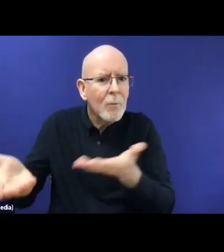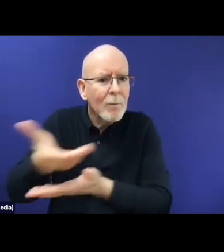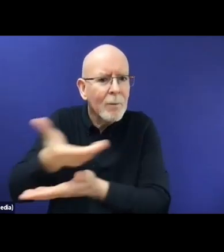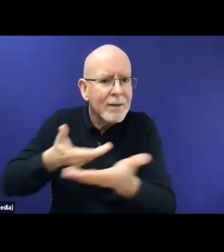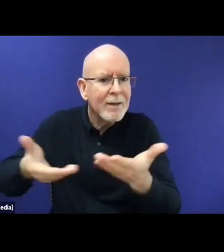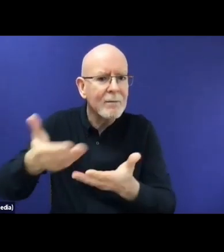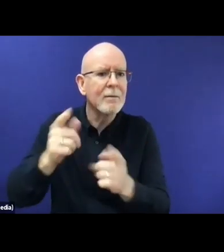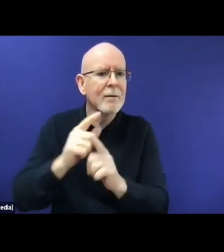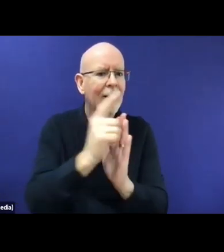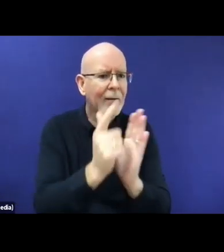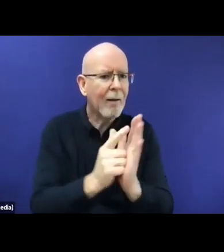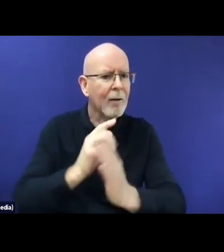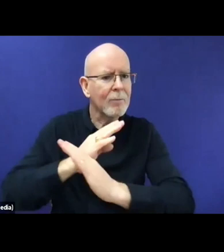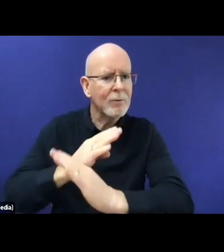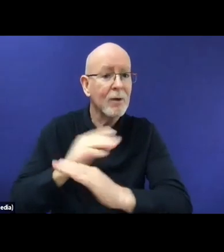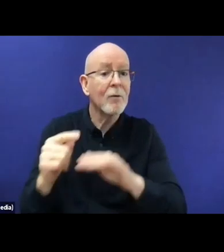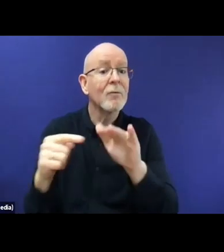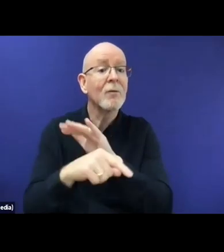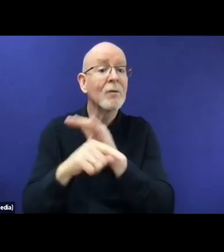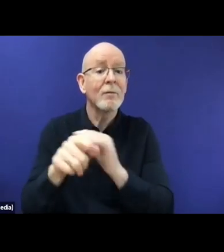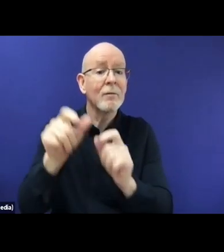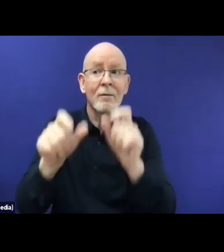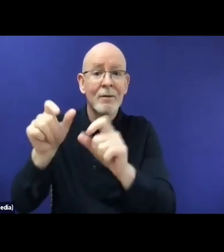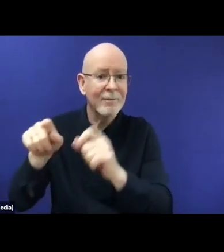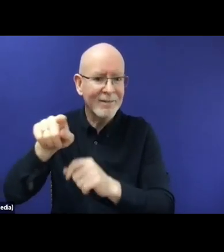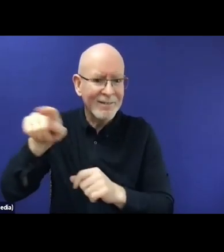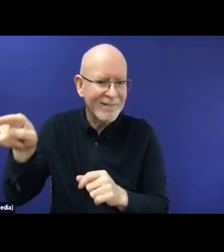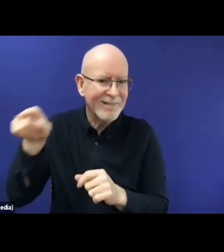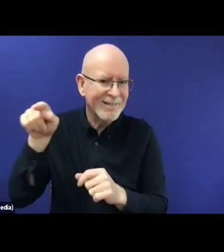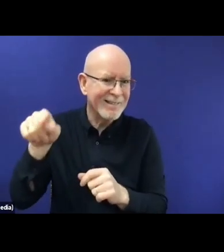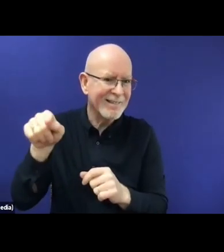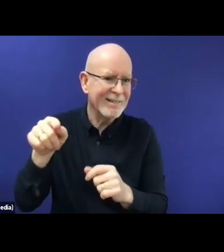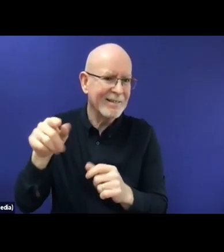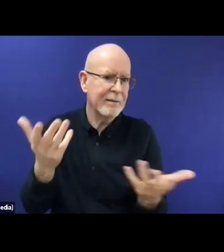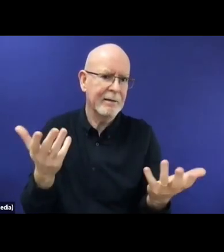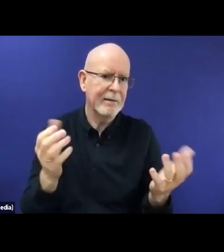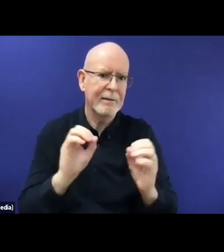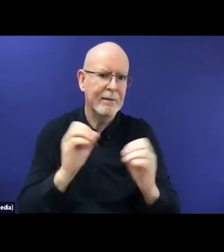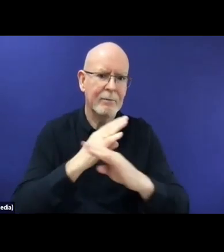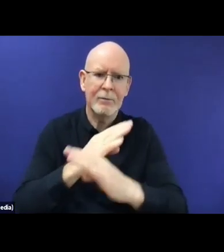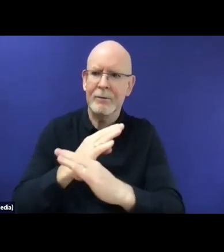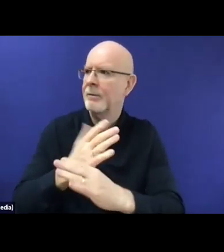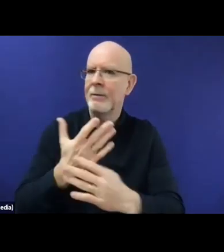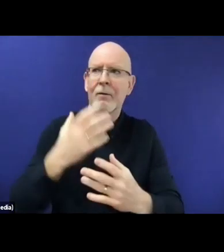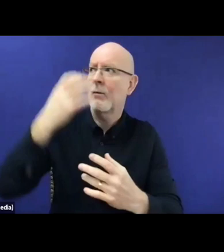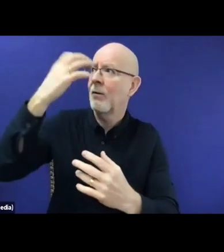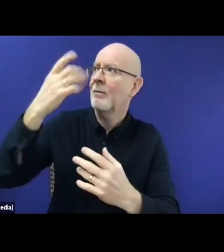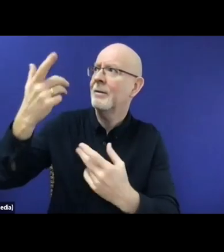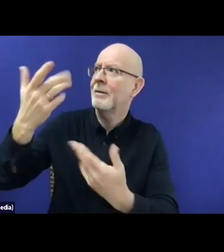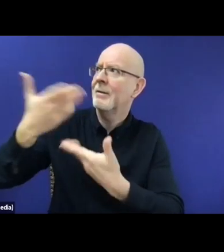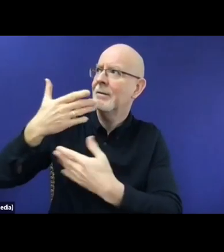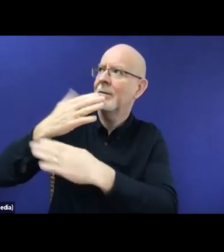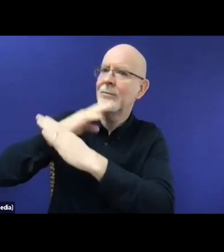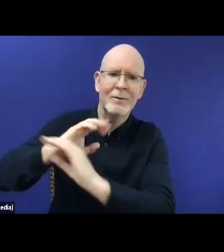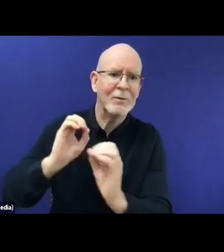drafting and the application of agreements, strengthen the international protection regime, etc., etc.